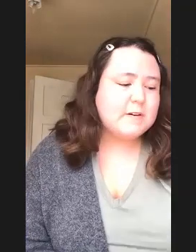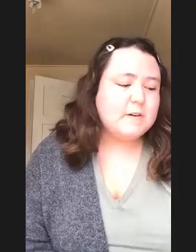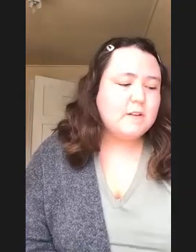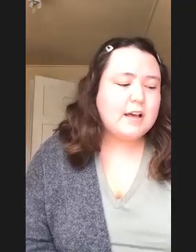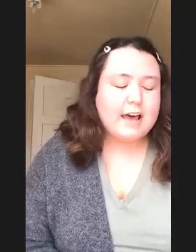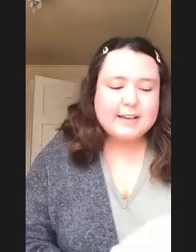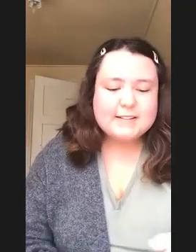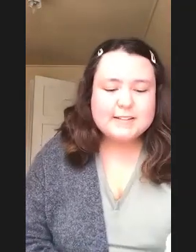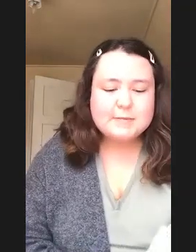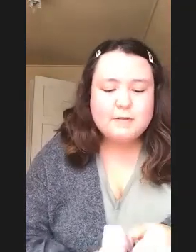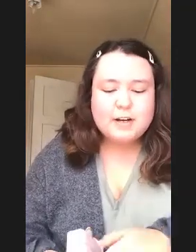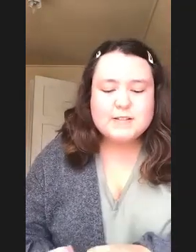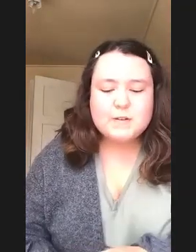So I guess I'll just move on to